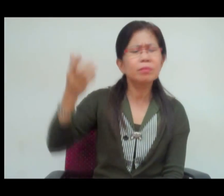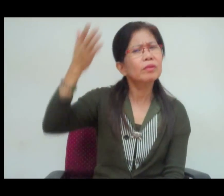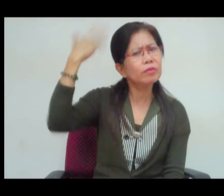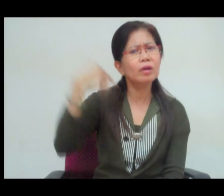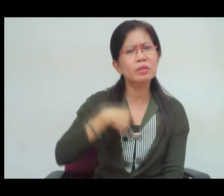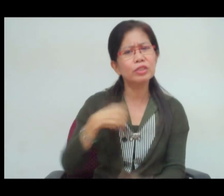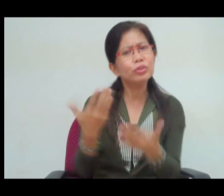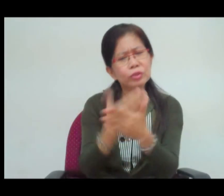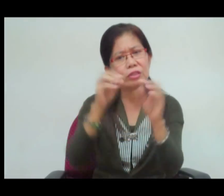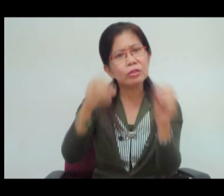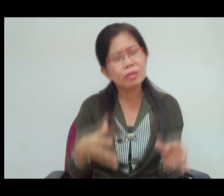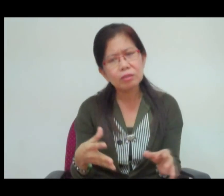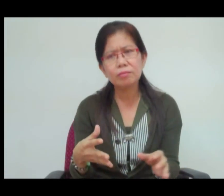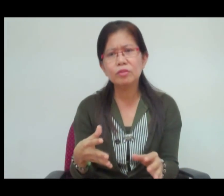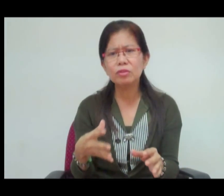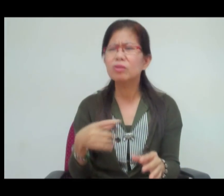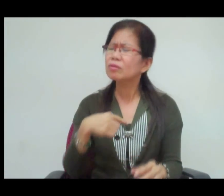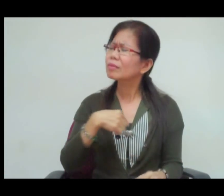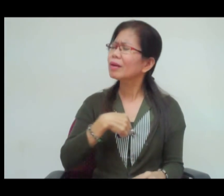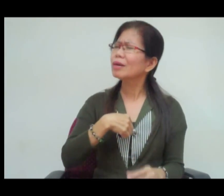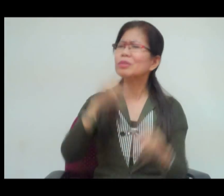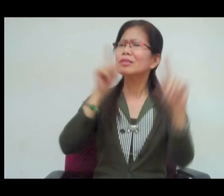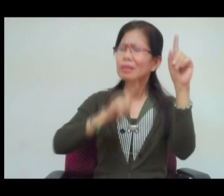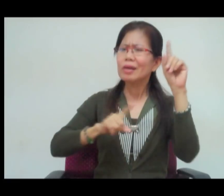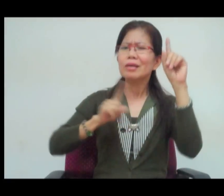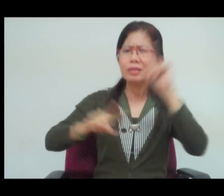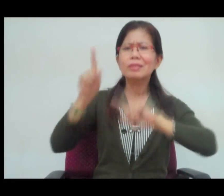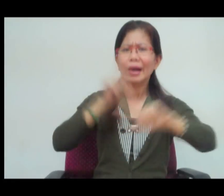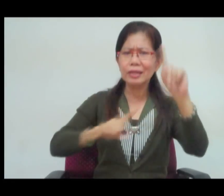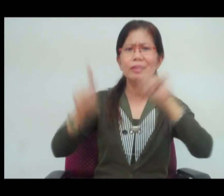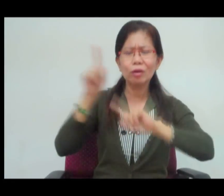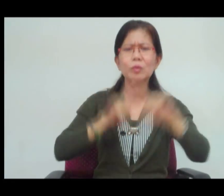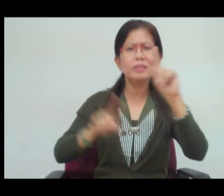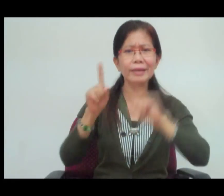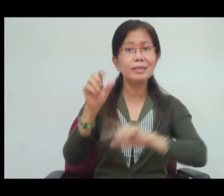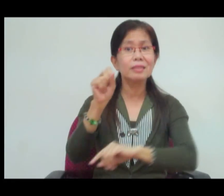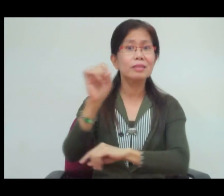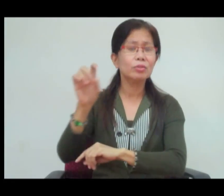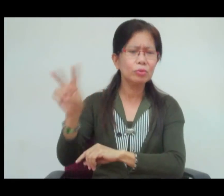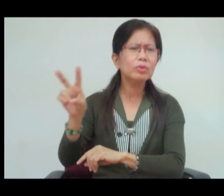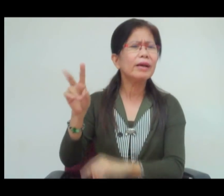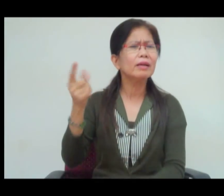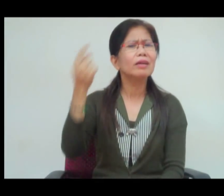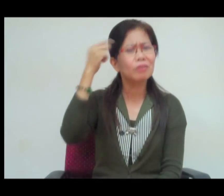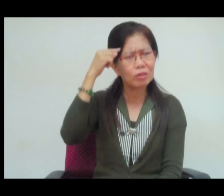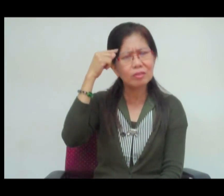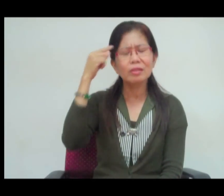Before I was a new teacher, so I was always signing in C2, and I thought